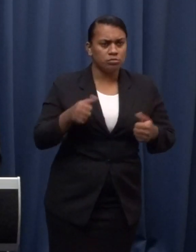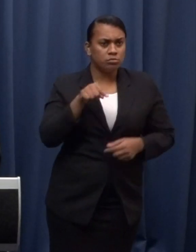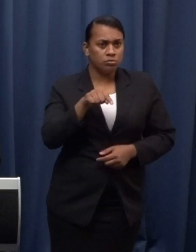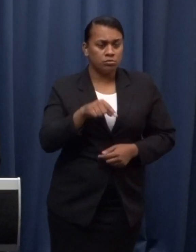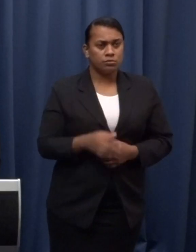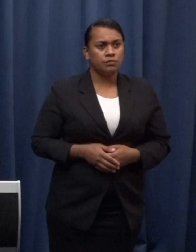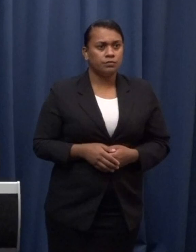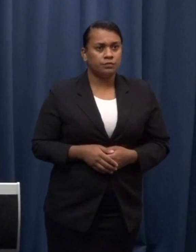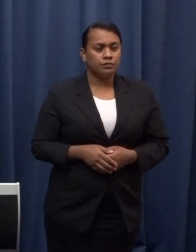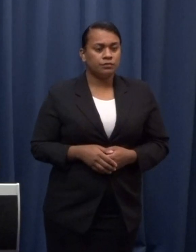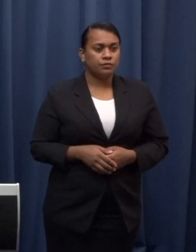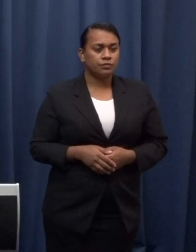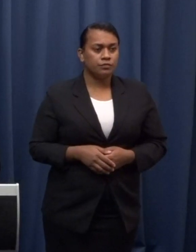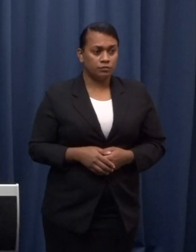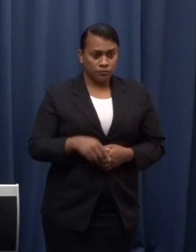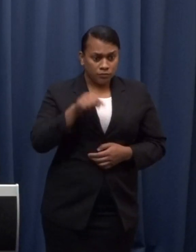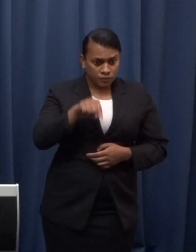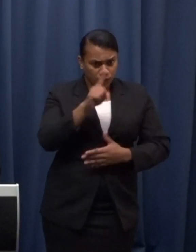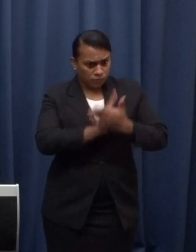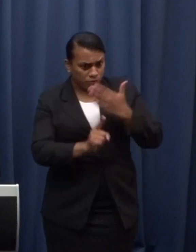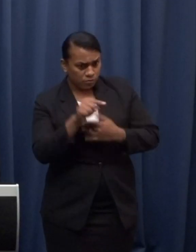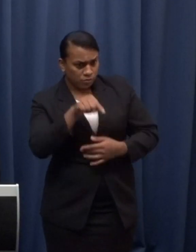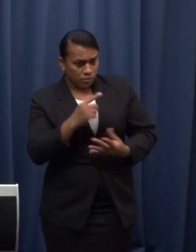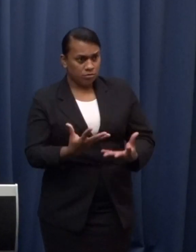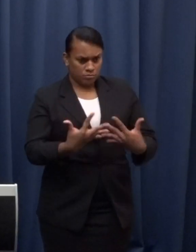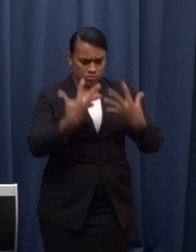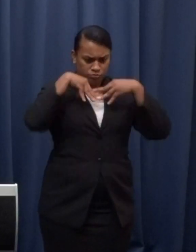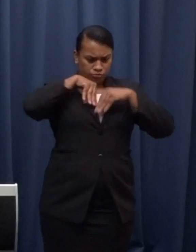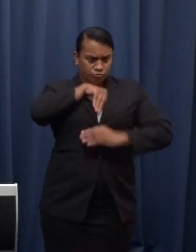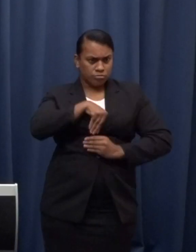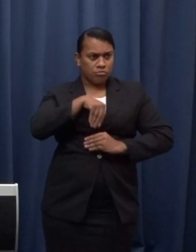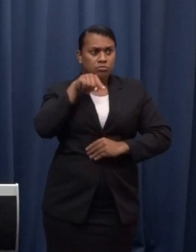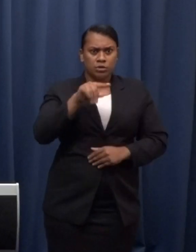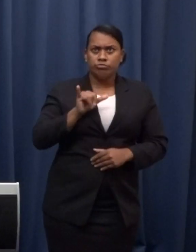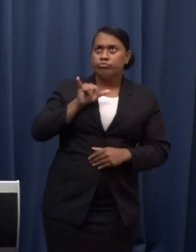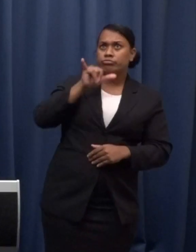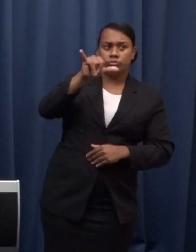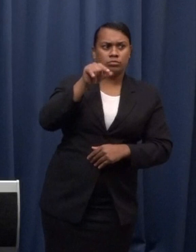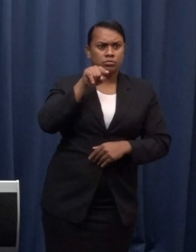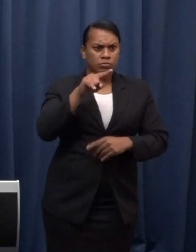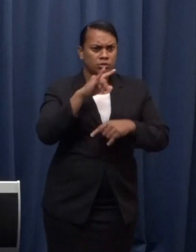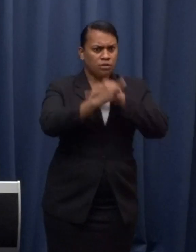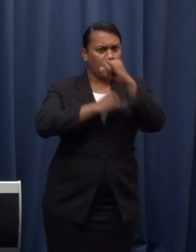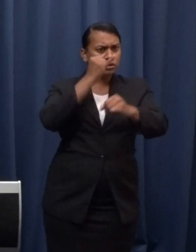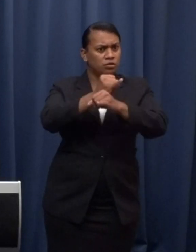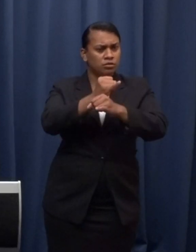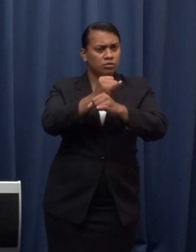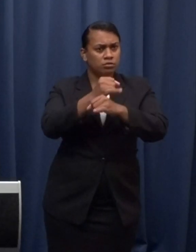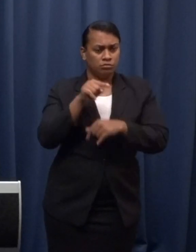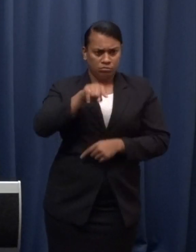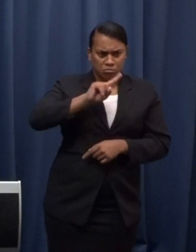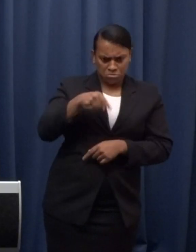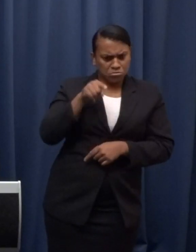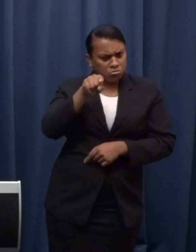was transmitted while he was traveling abroad, and I would also like to say that there remain 0 confirmed cases of